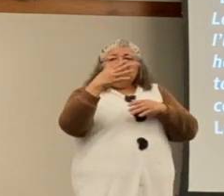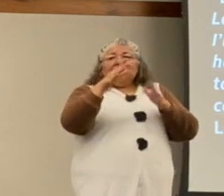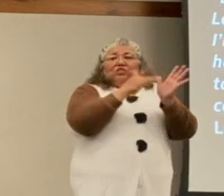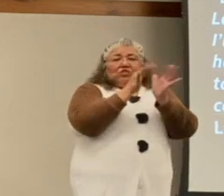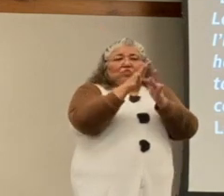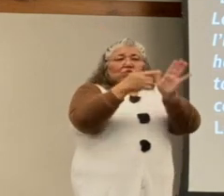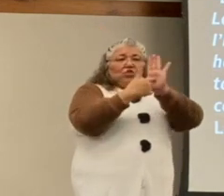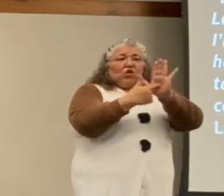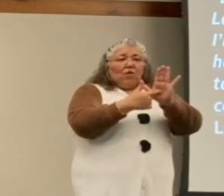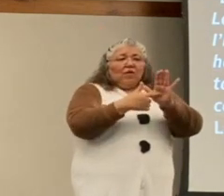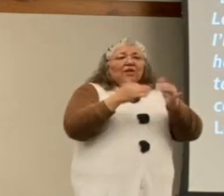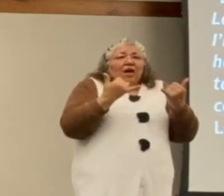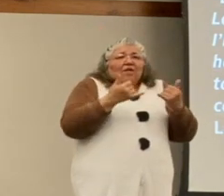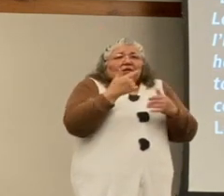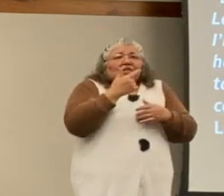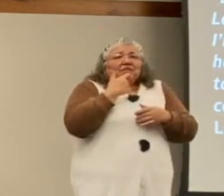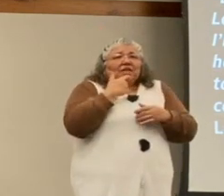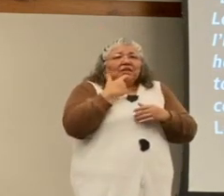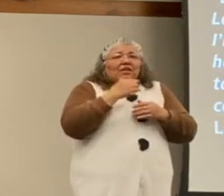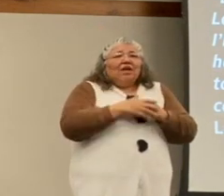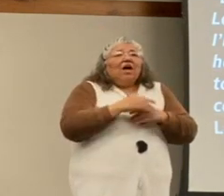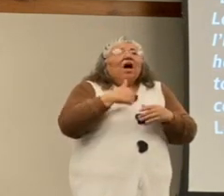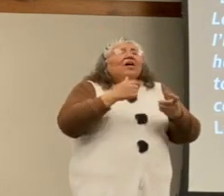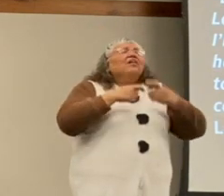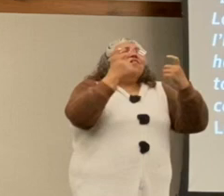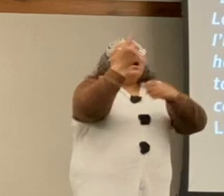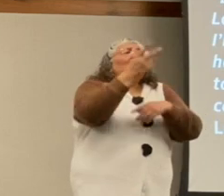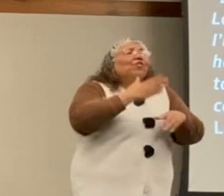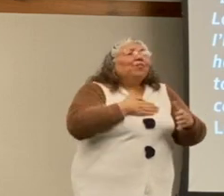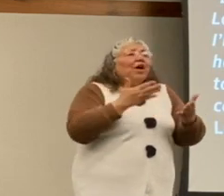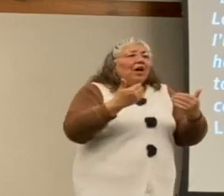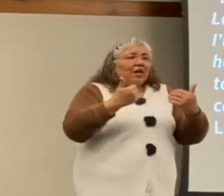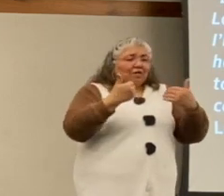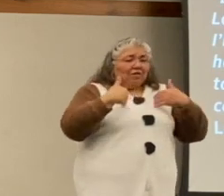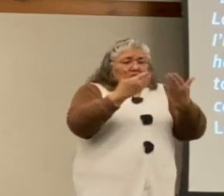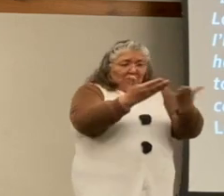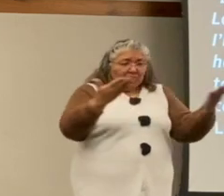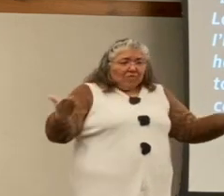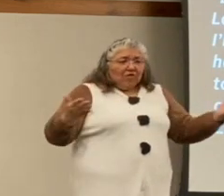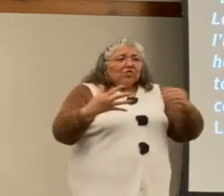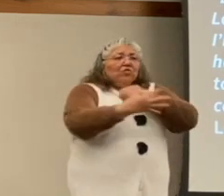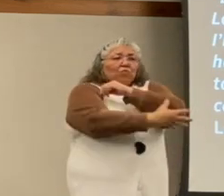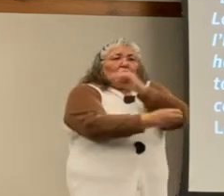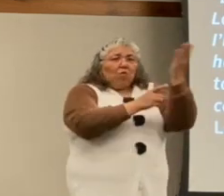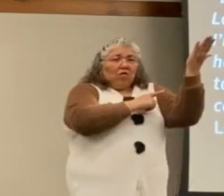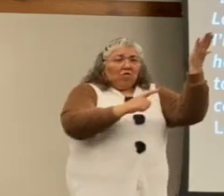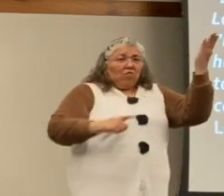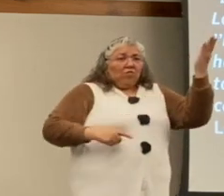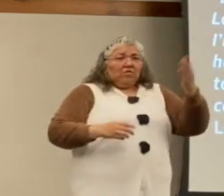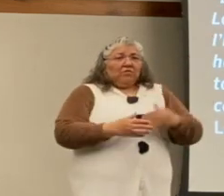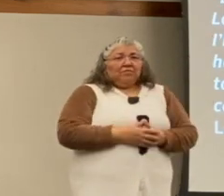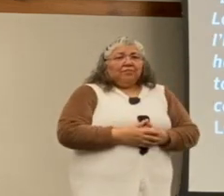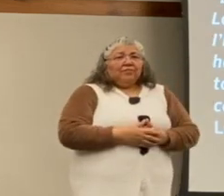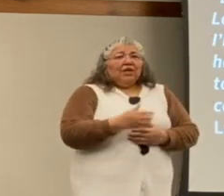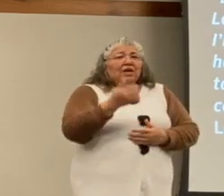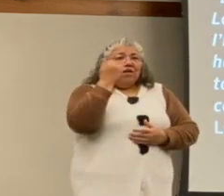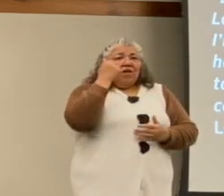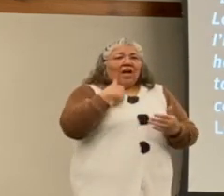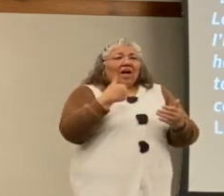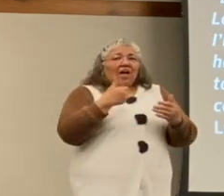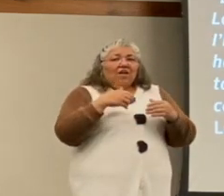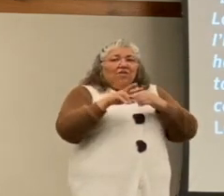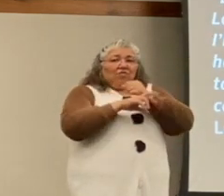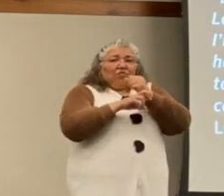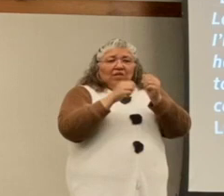to him. So Zacchaeus said, I'll give half of my possessions to the poor, Lord. And if I have